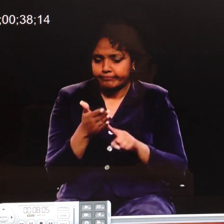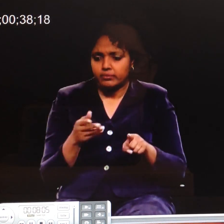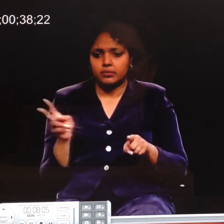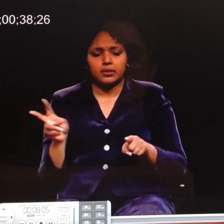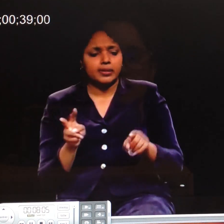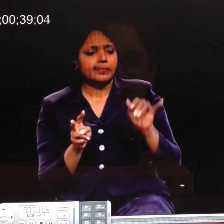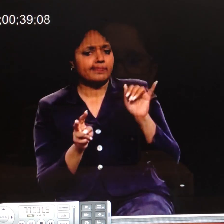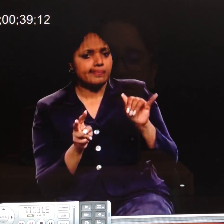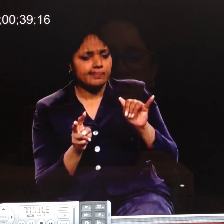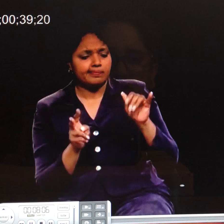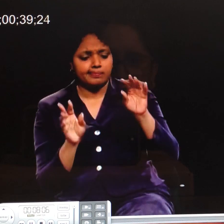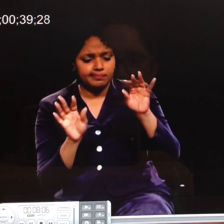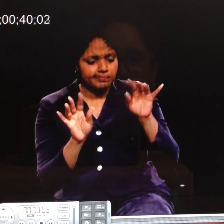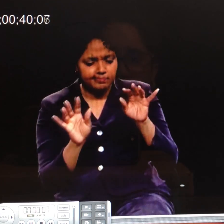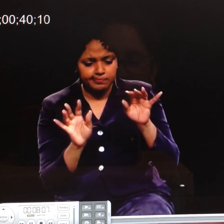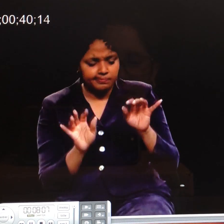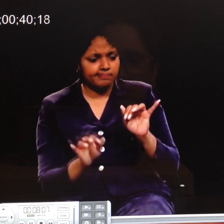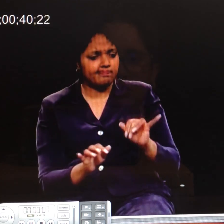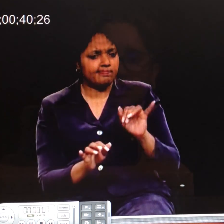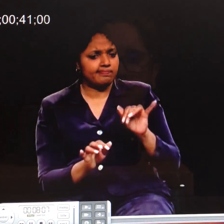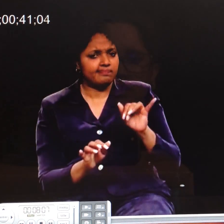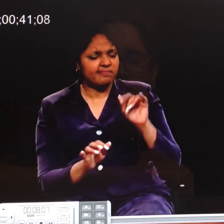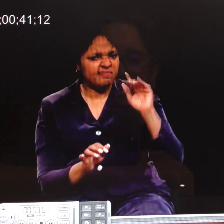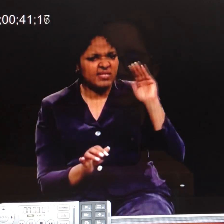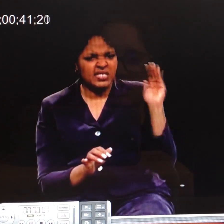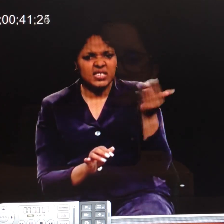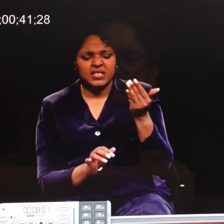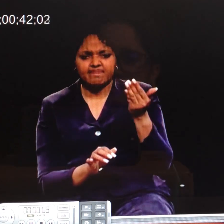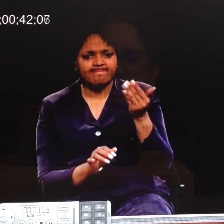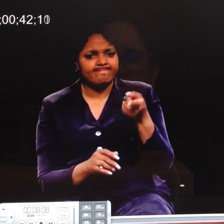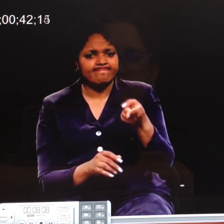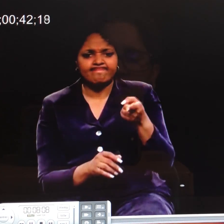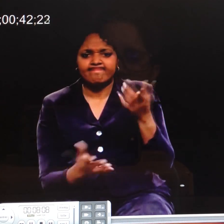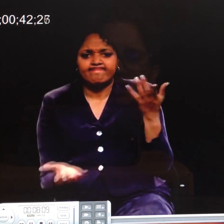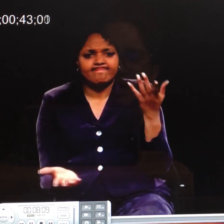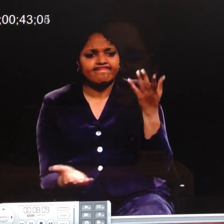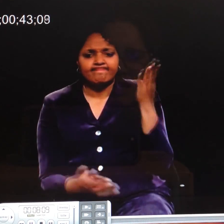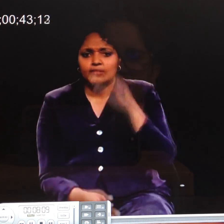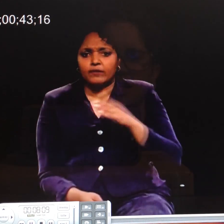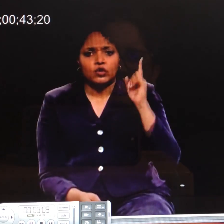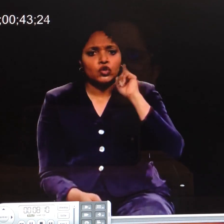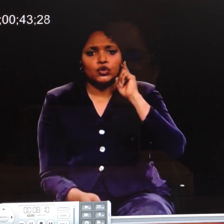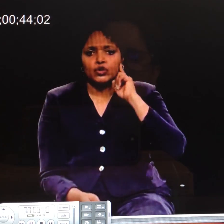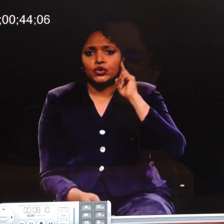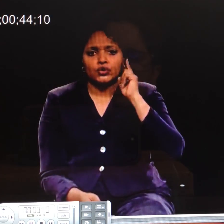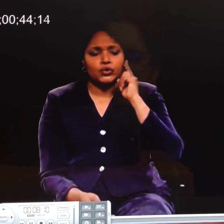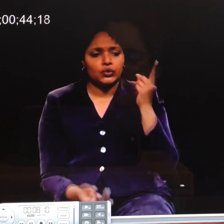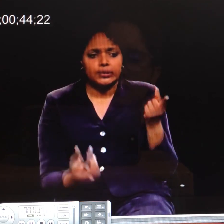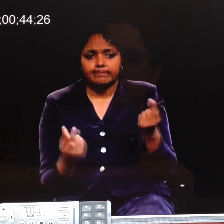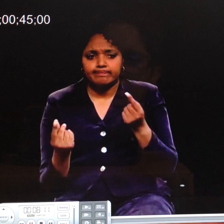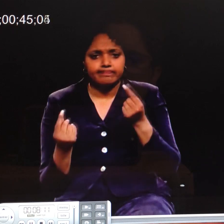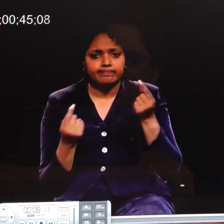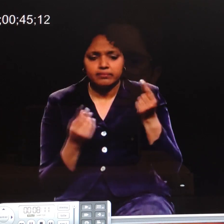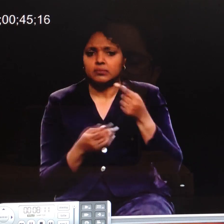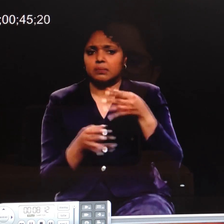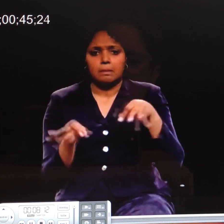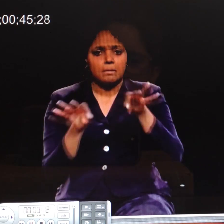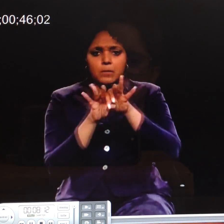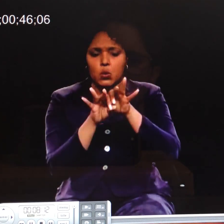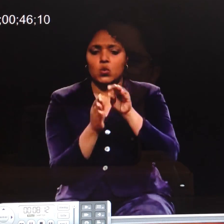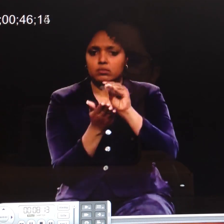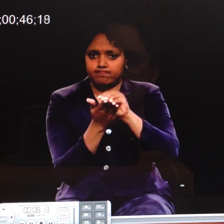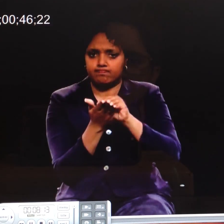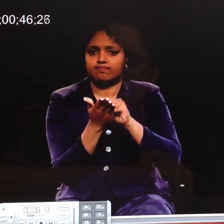And they were discussing the different symptoms found in different people. And it just seemed like they've never heard of